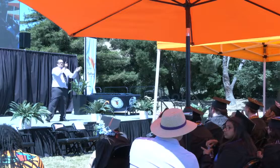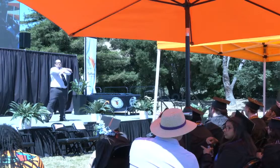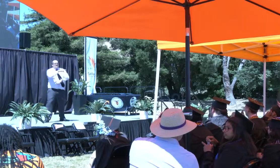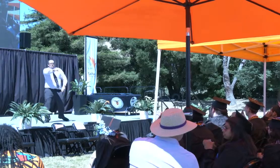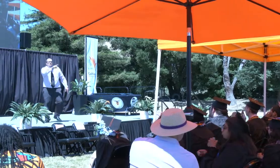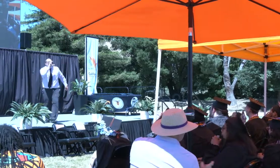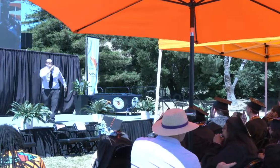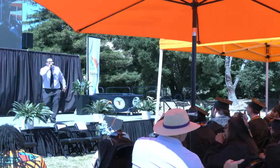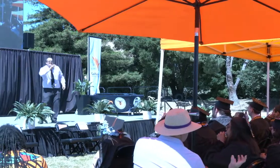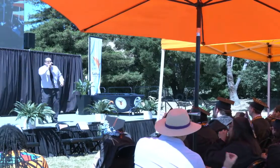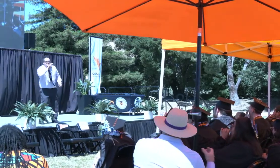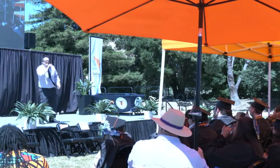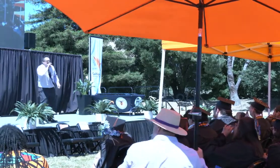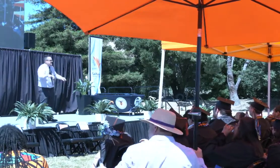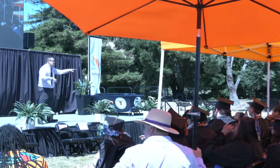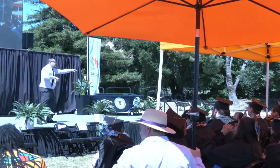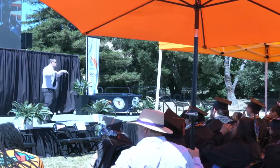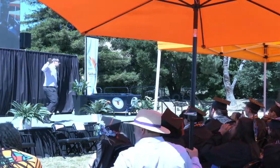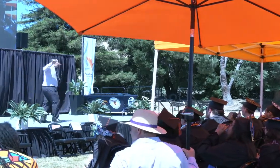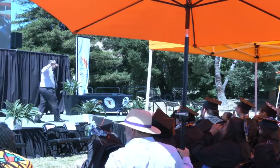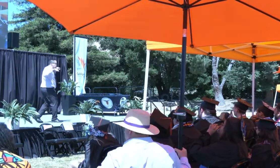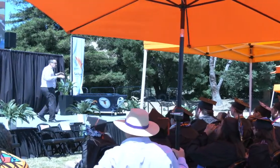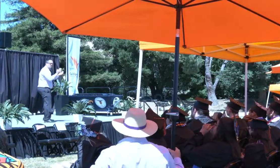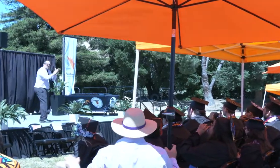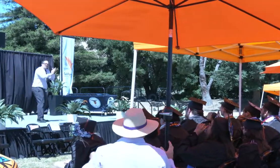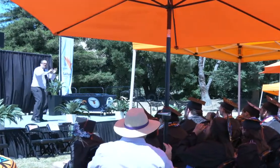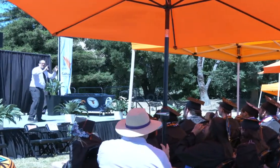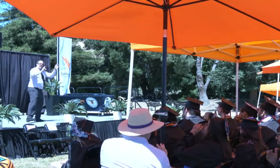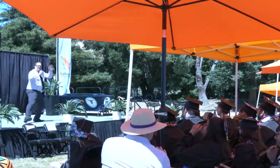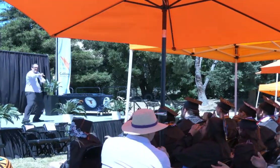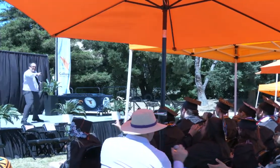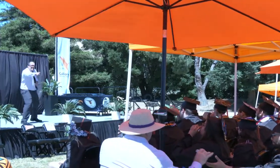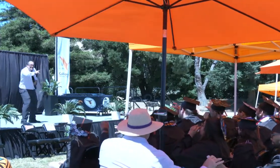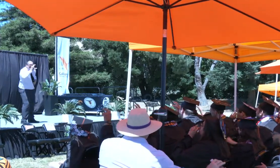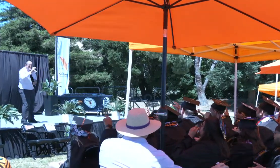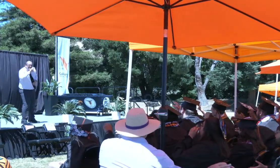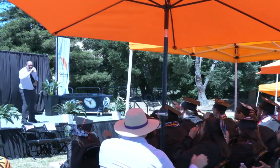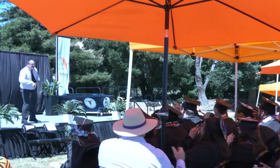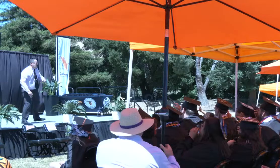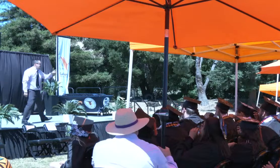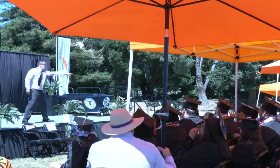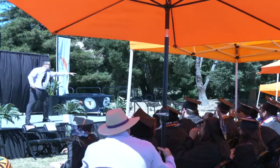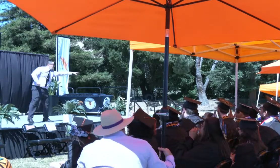Now switch roles. Eagles on my right, soar on my left.